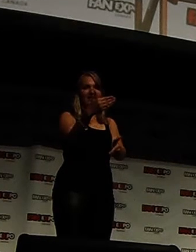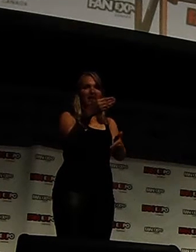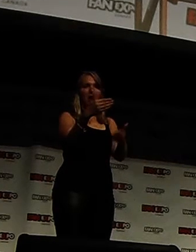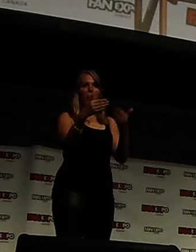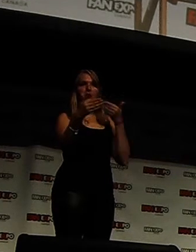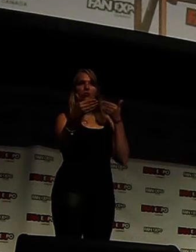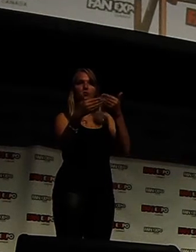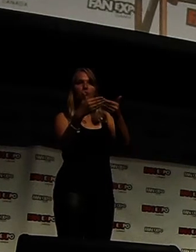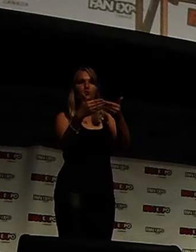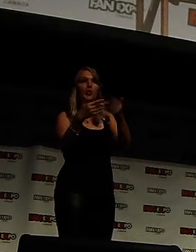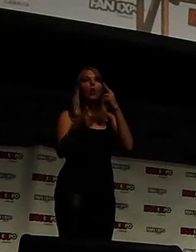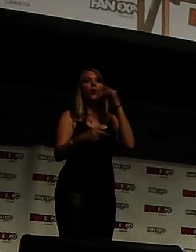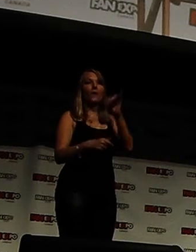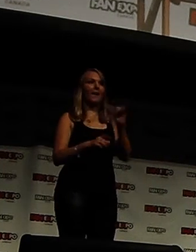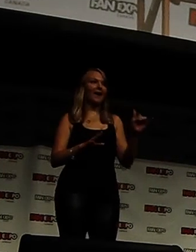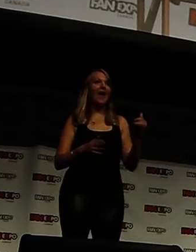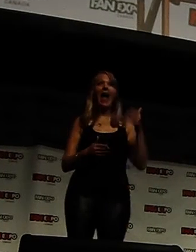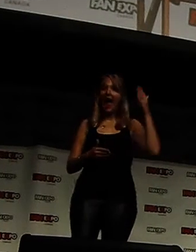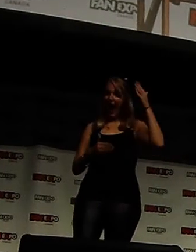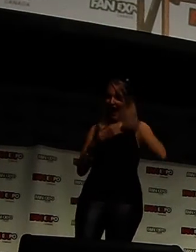continue on? You know what?